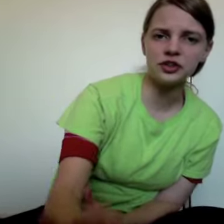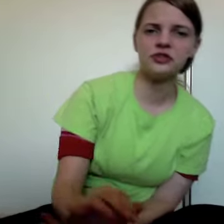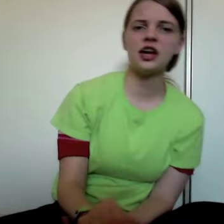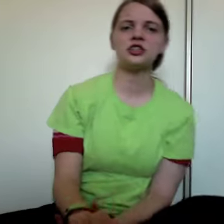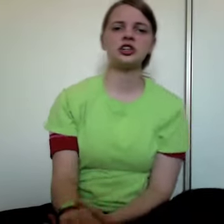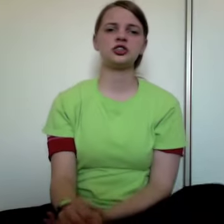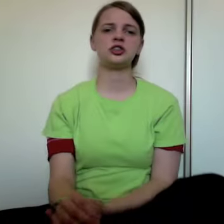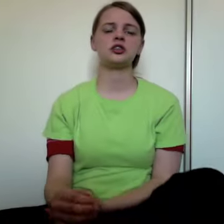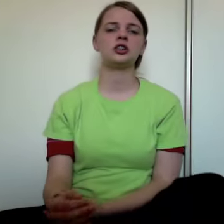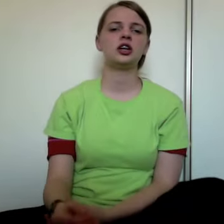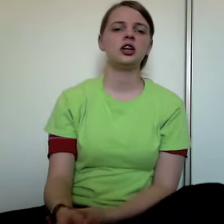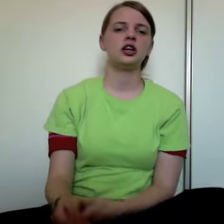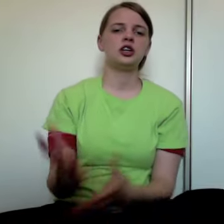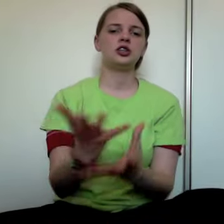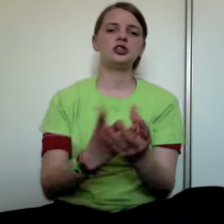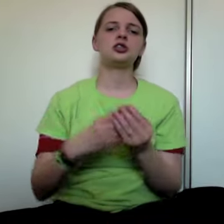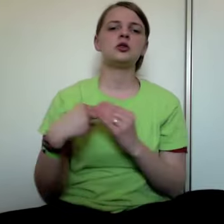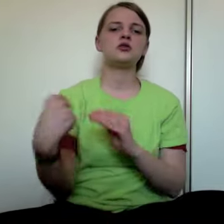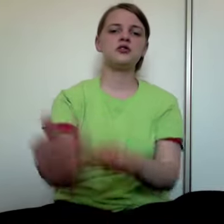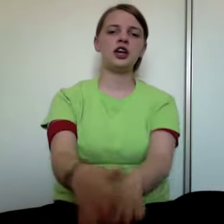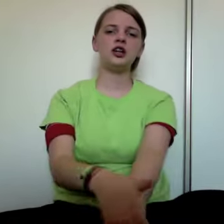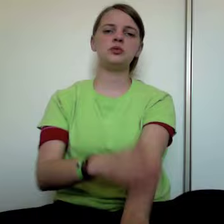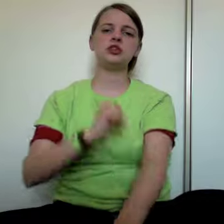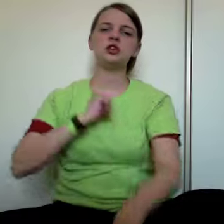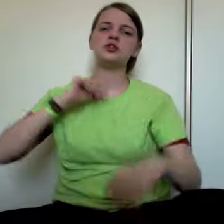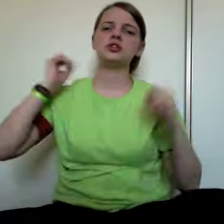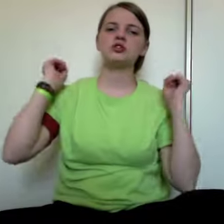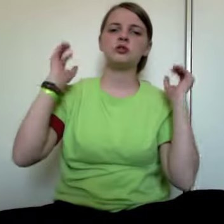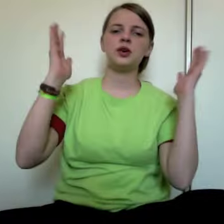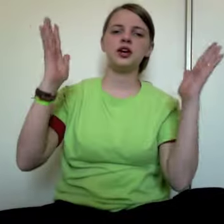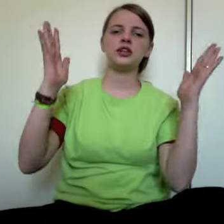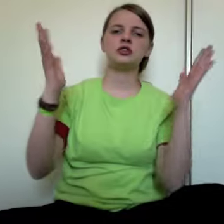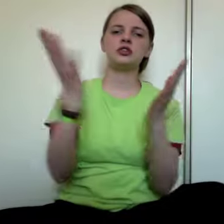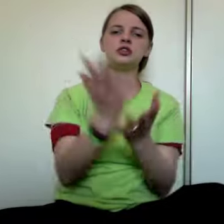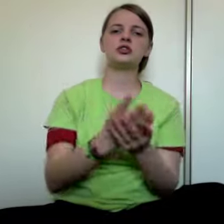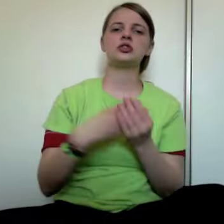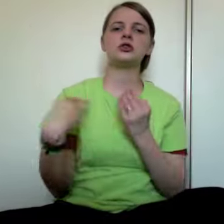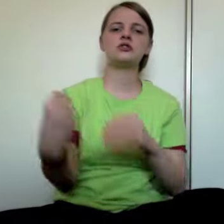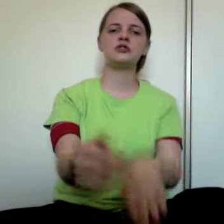fast, actually. It's a slow fade when you give yourself away. It's a slow fade.